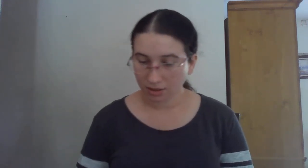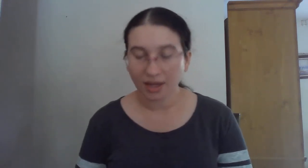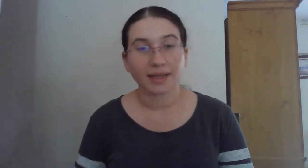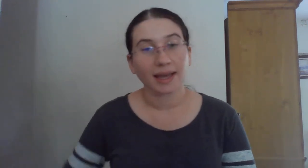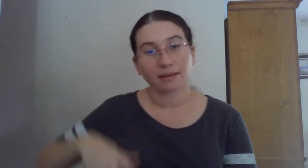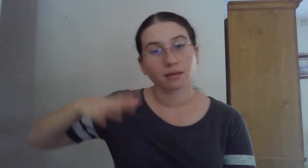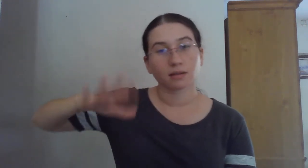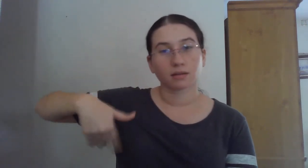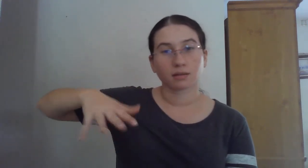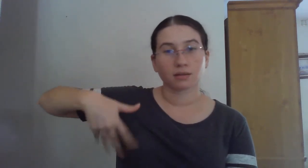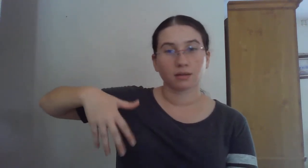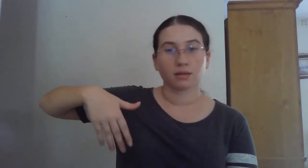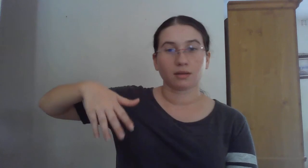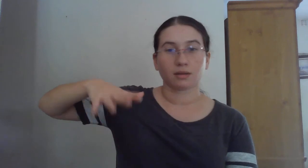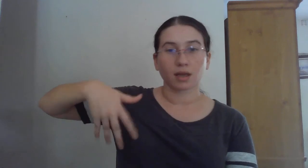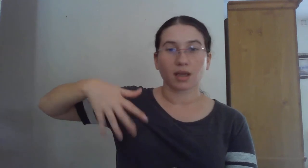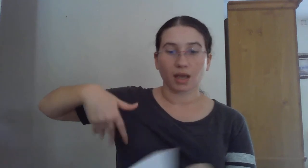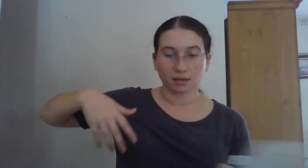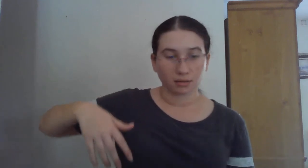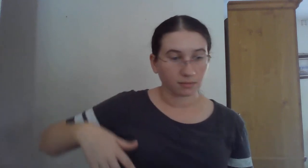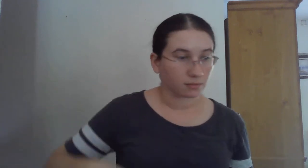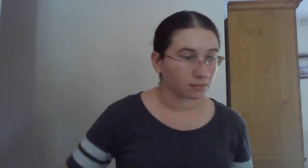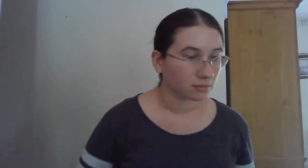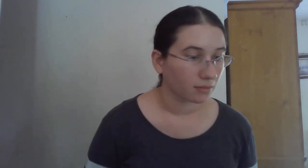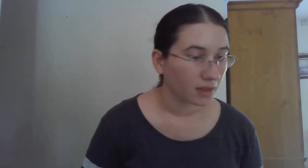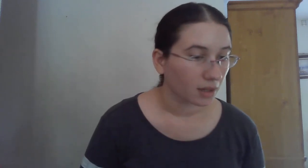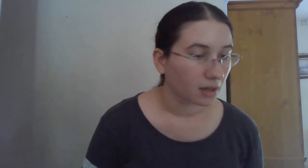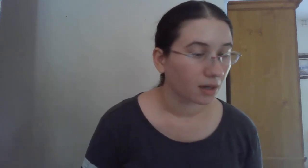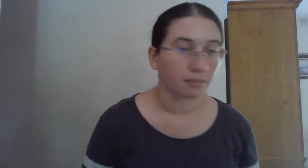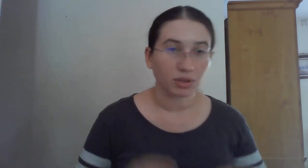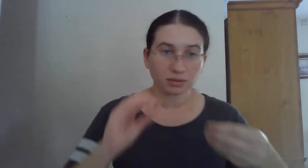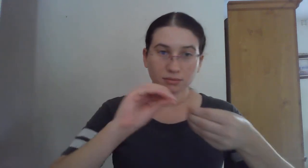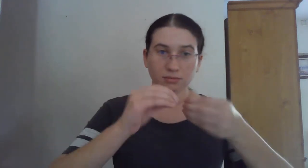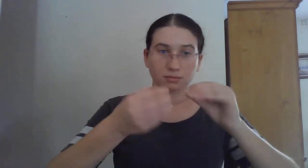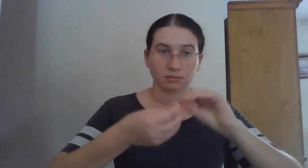Not yet. Not yet. Number.